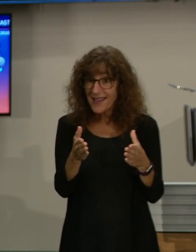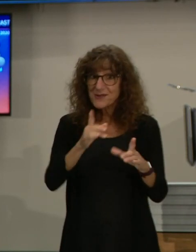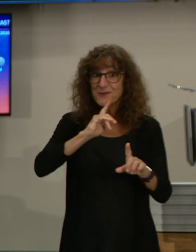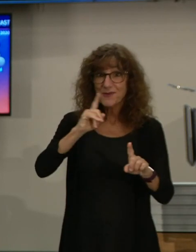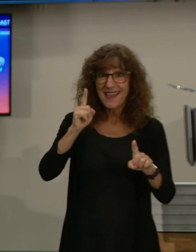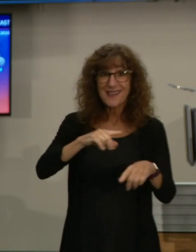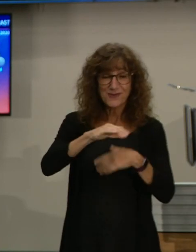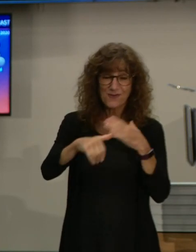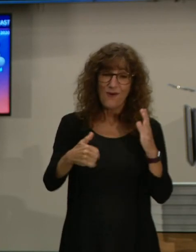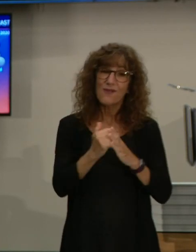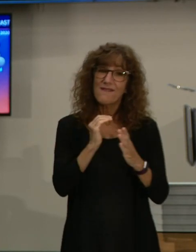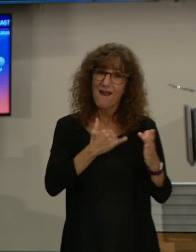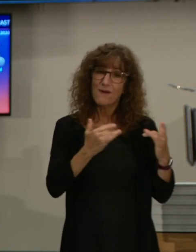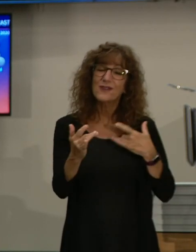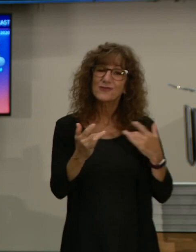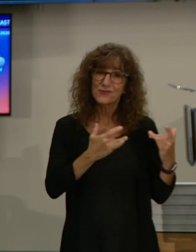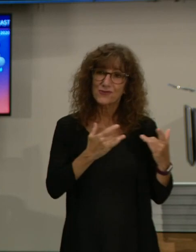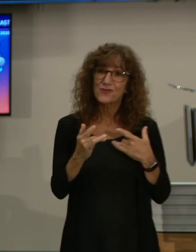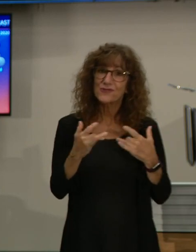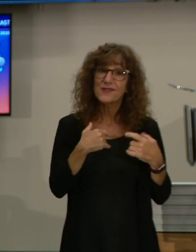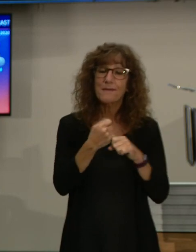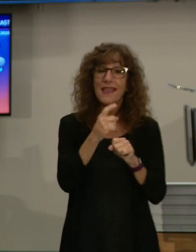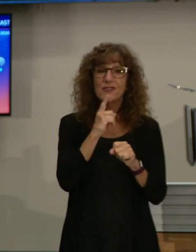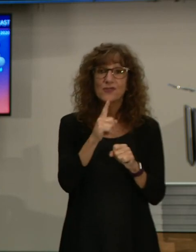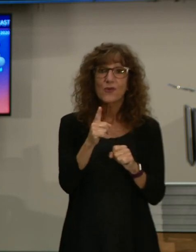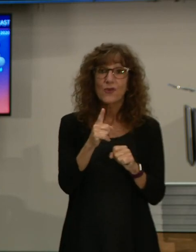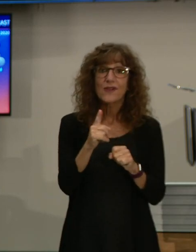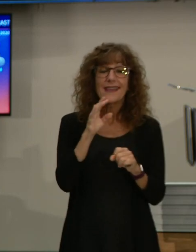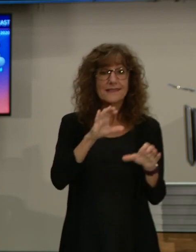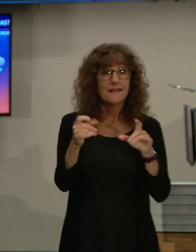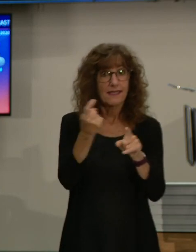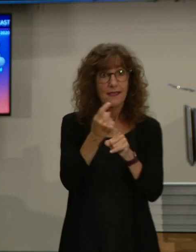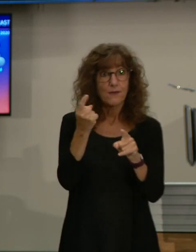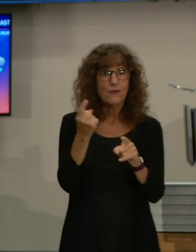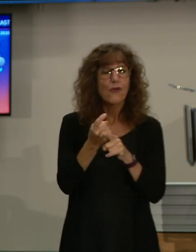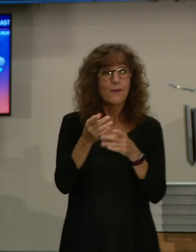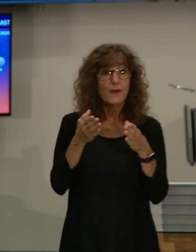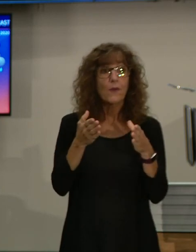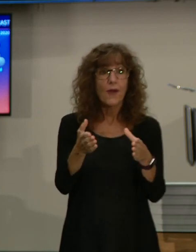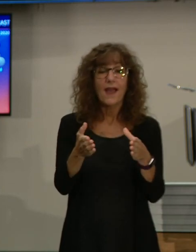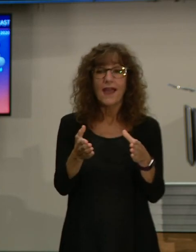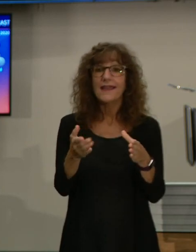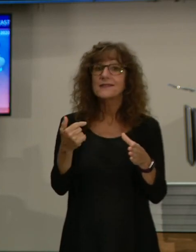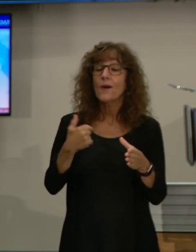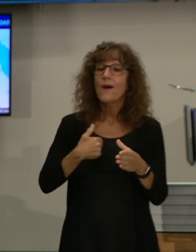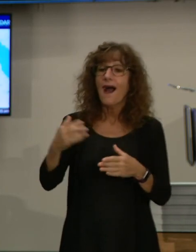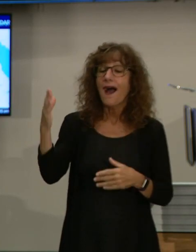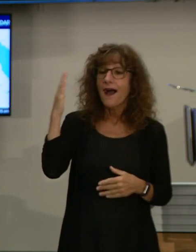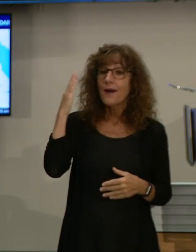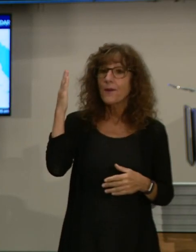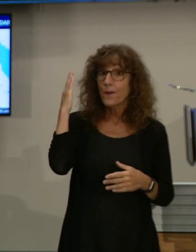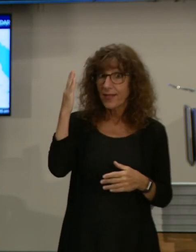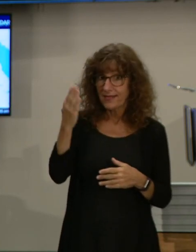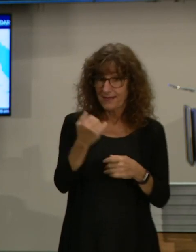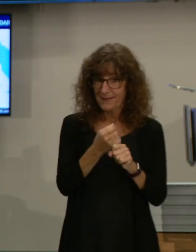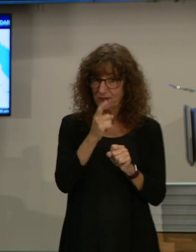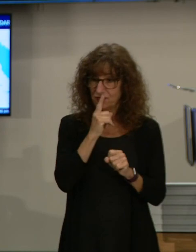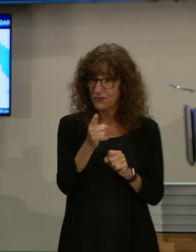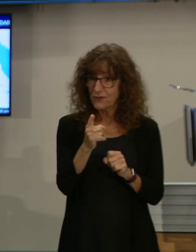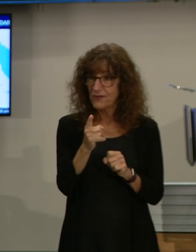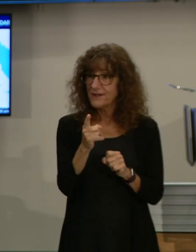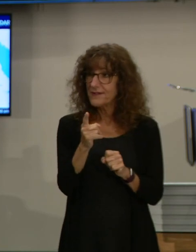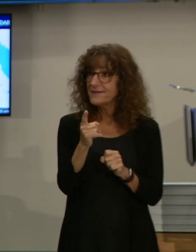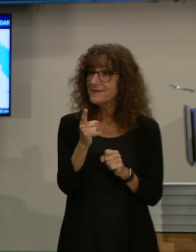answer all of our concerns and to make sure that it is done in the appropriate venue. And so I am going to make sure. The thing the